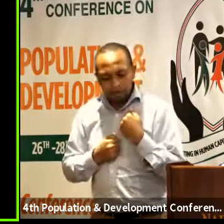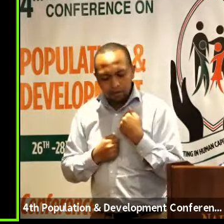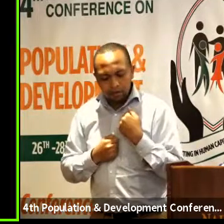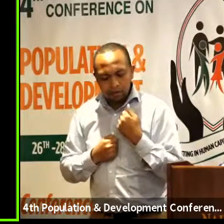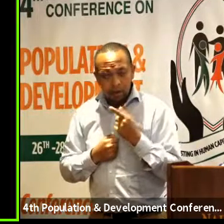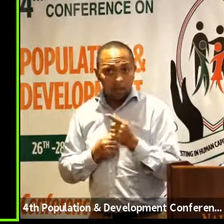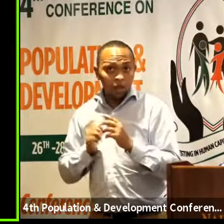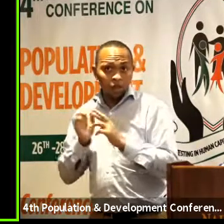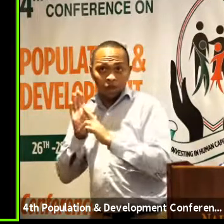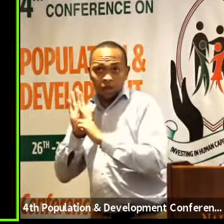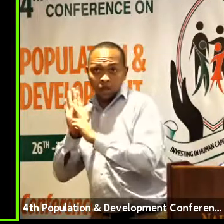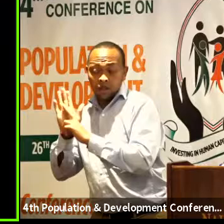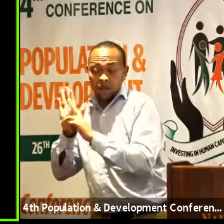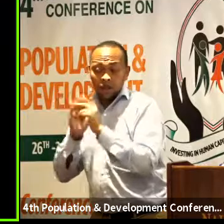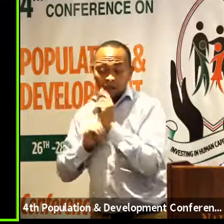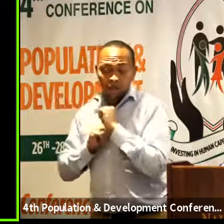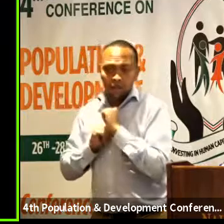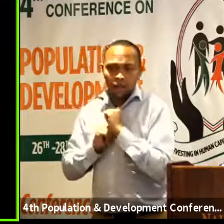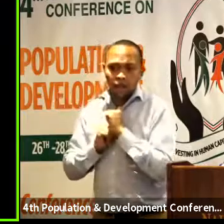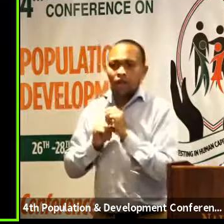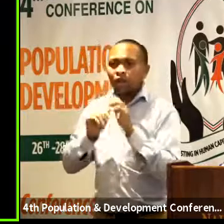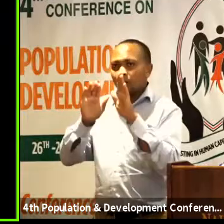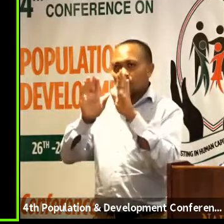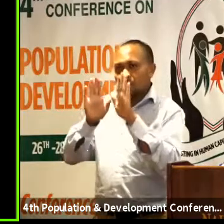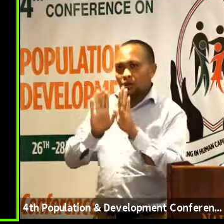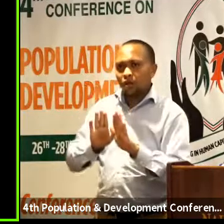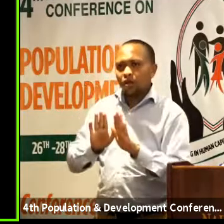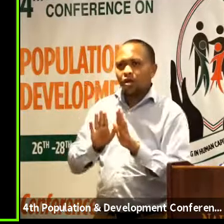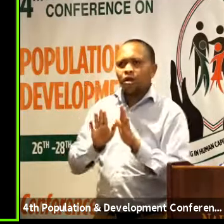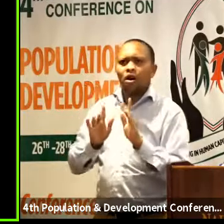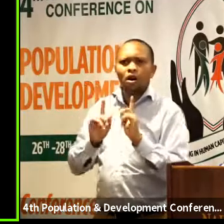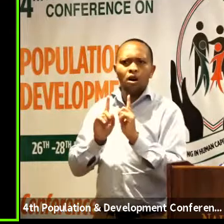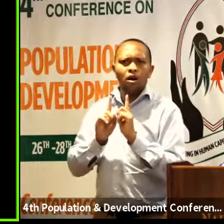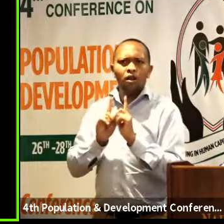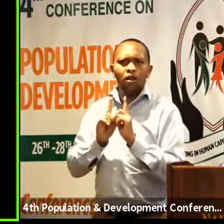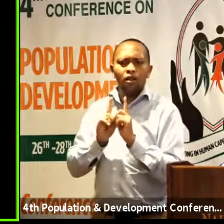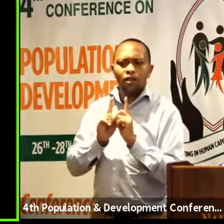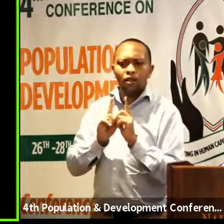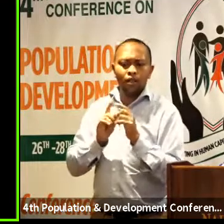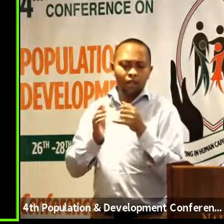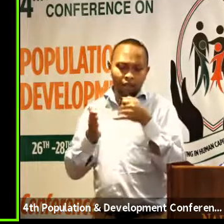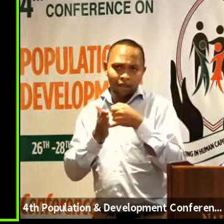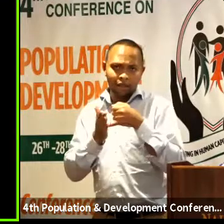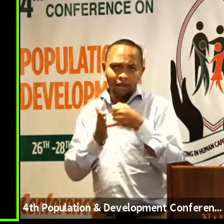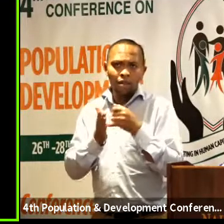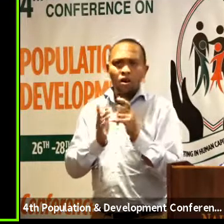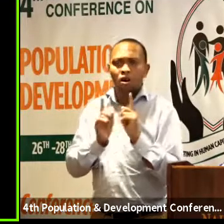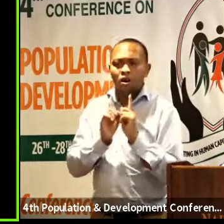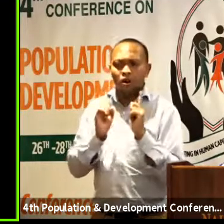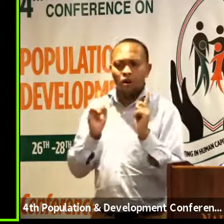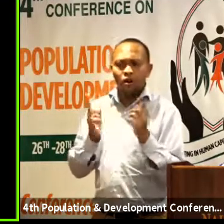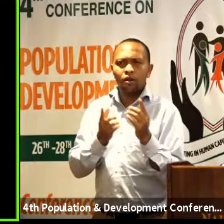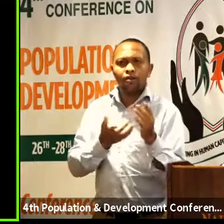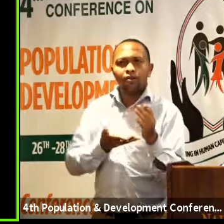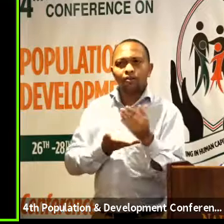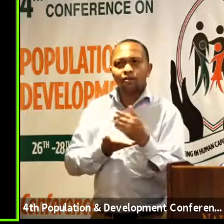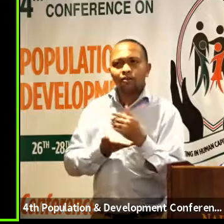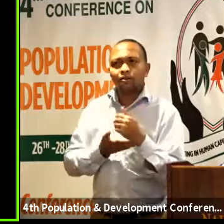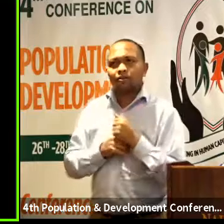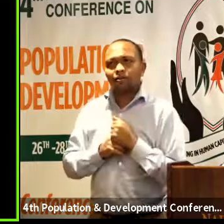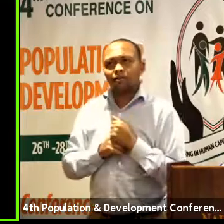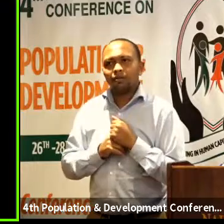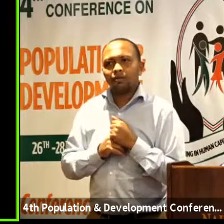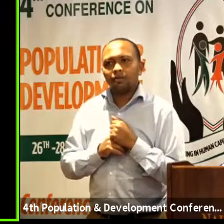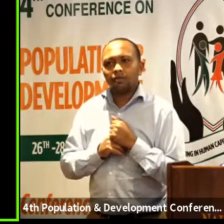here, but it's important that we bring on board these youths and also look at the different